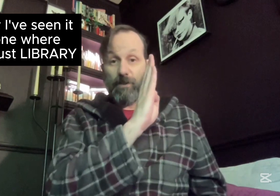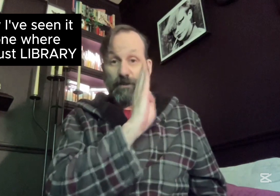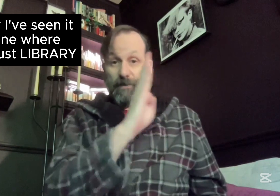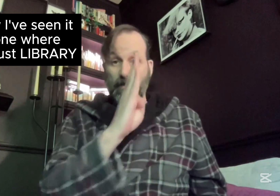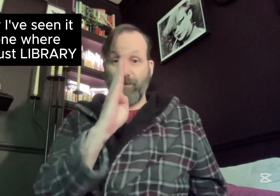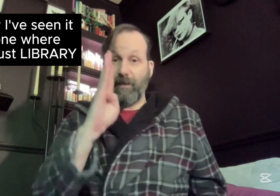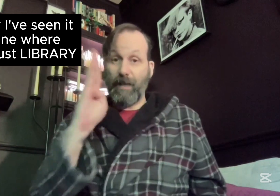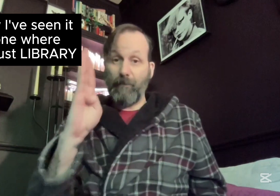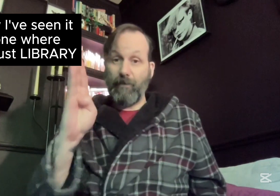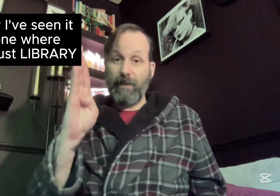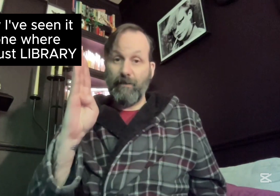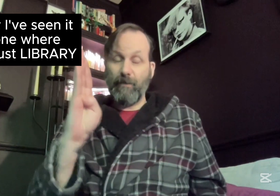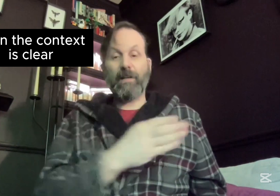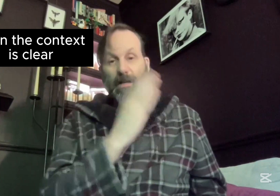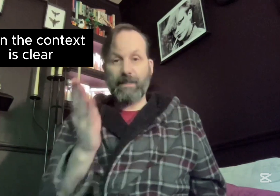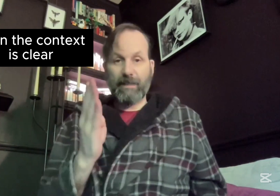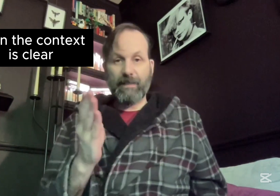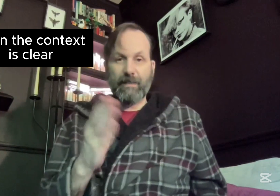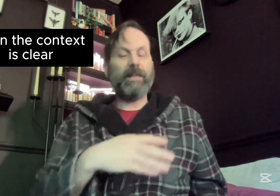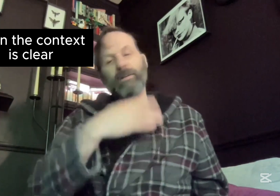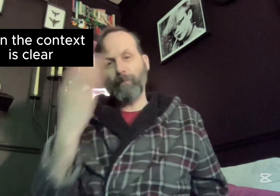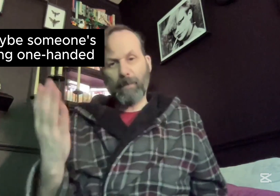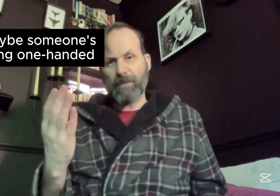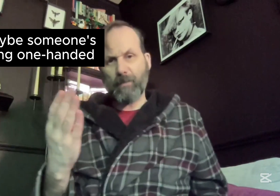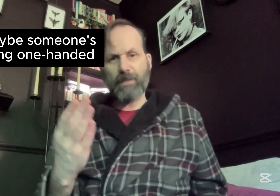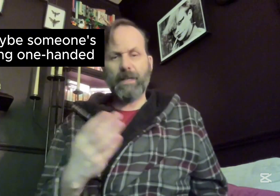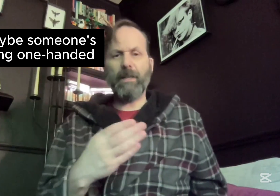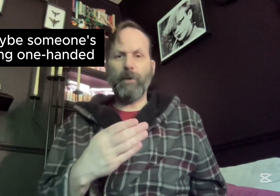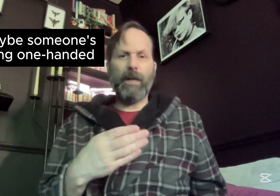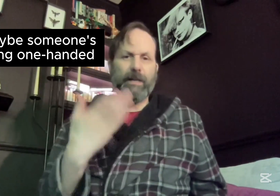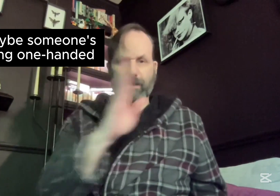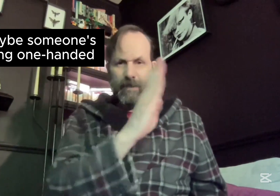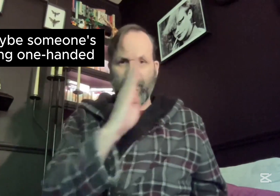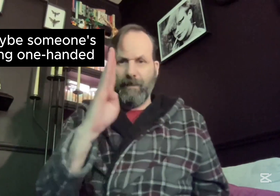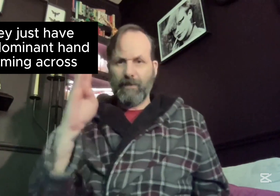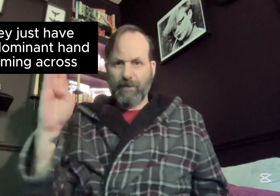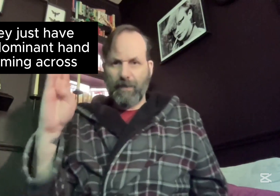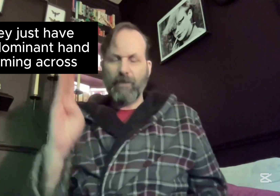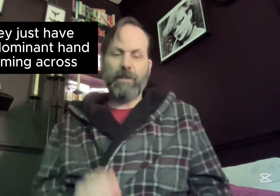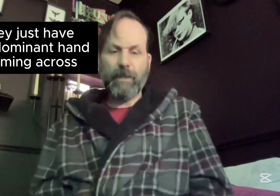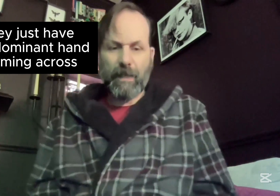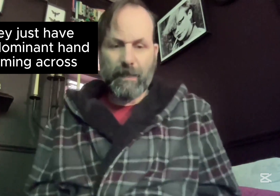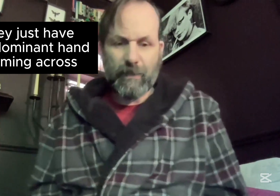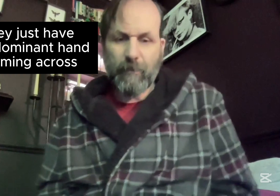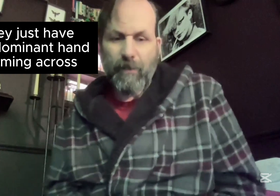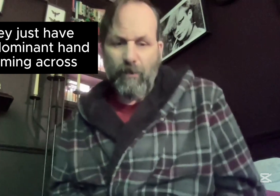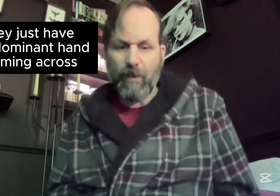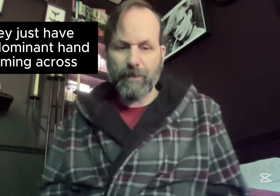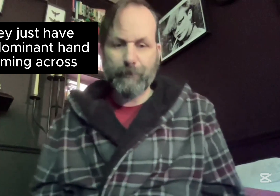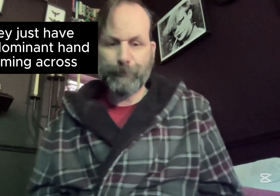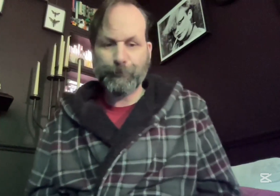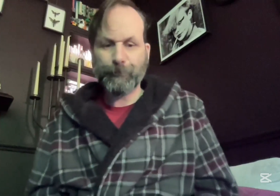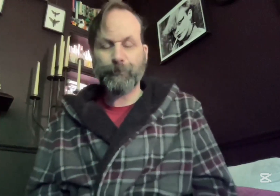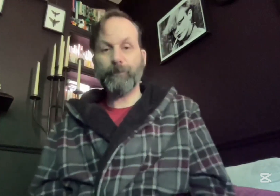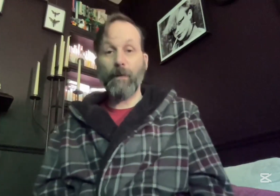just library when the context is clear, or maybe someone signing one-handed, they just have the dominant hand coming across.